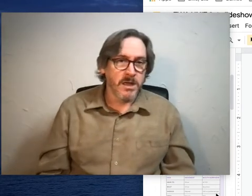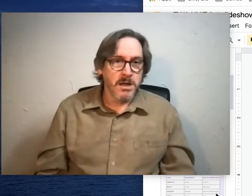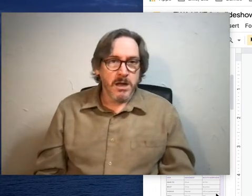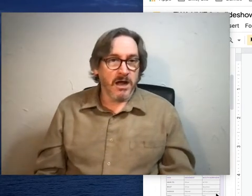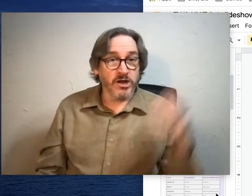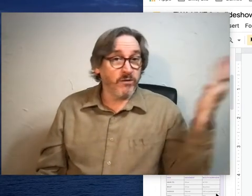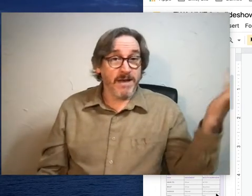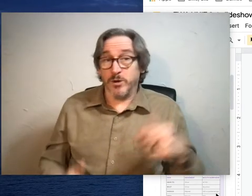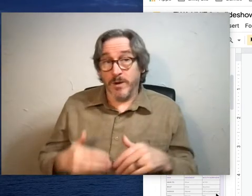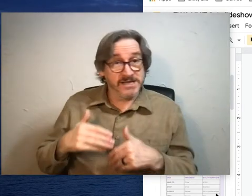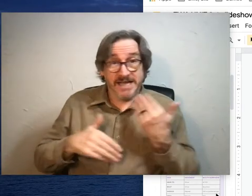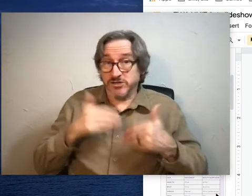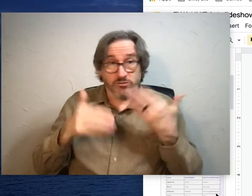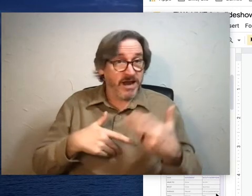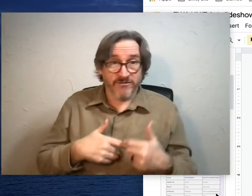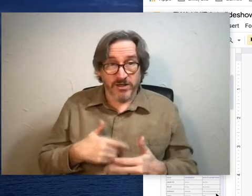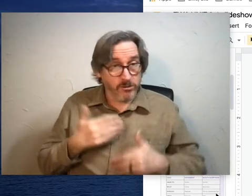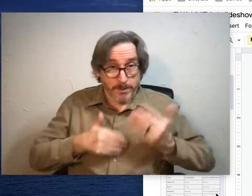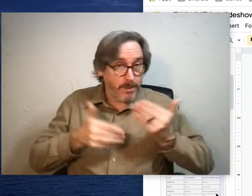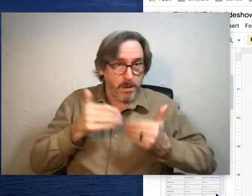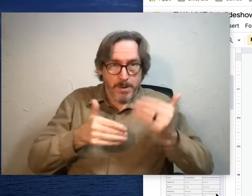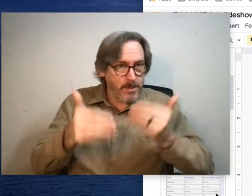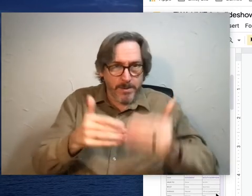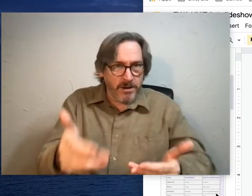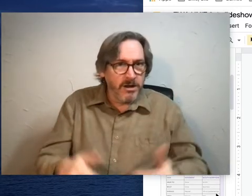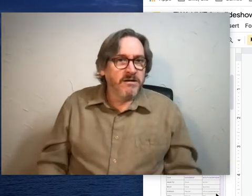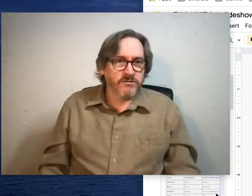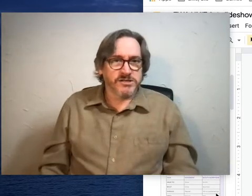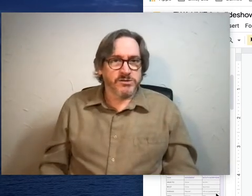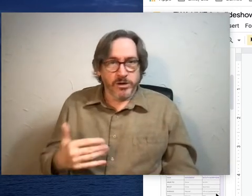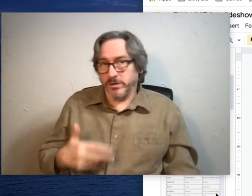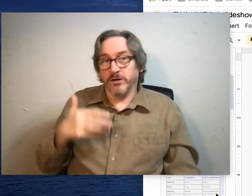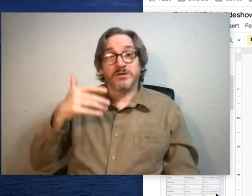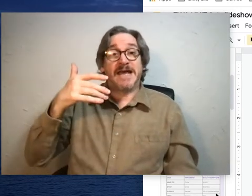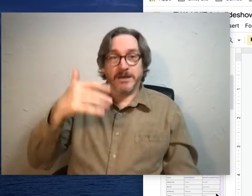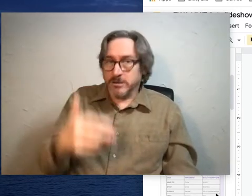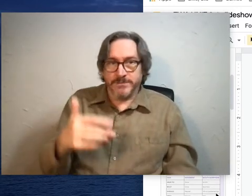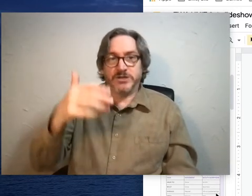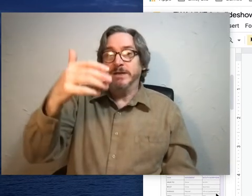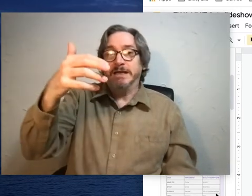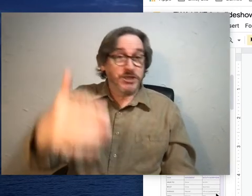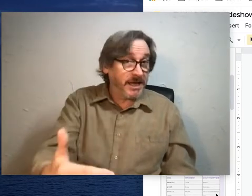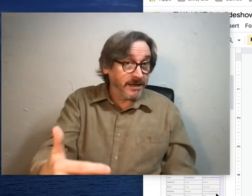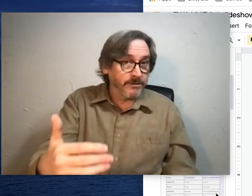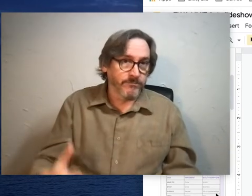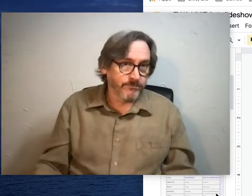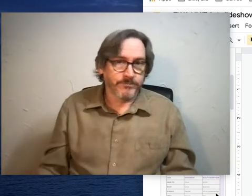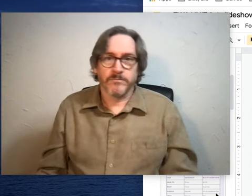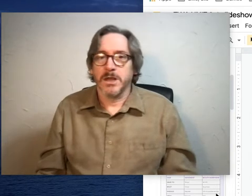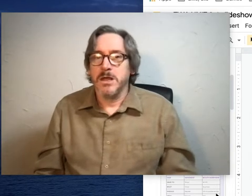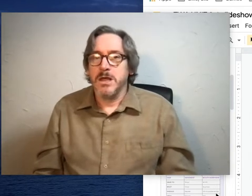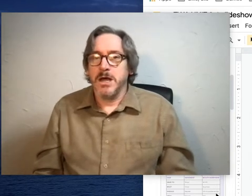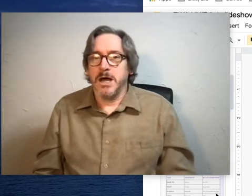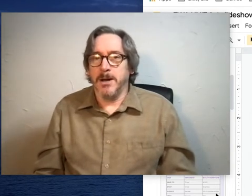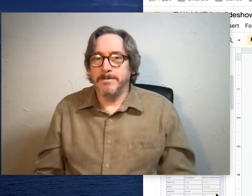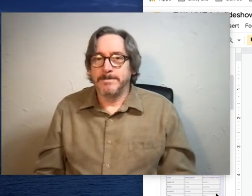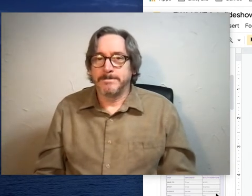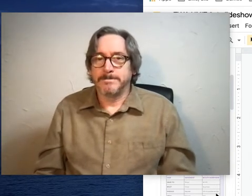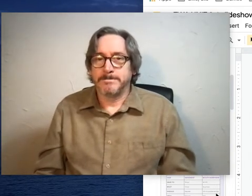okay. A family who has kids right after the other, blah, blah, blah, blah, blah, blah, blah, versus one who, there's 10 years in between each kid.